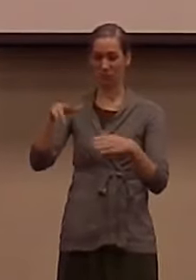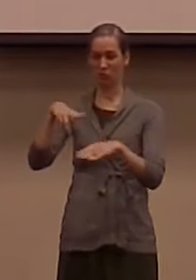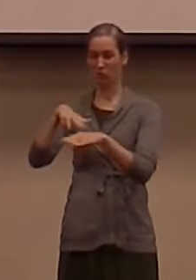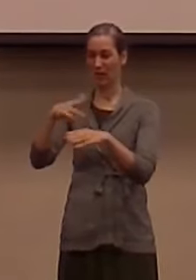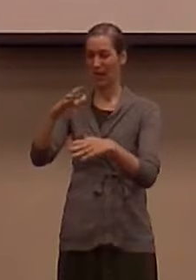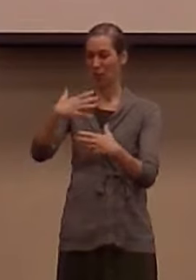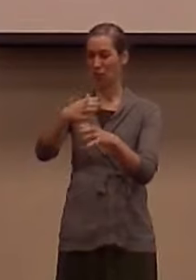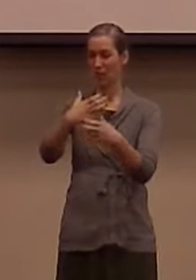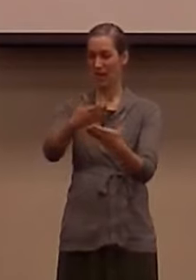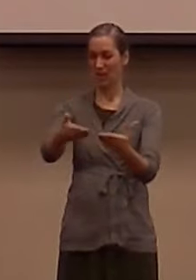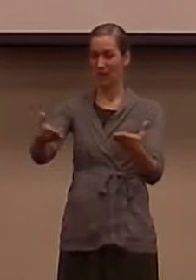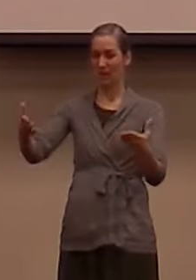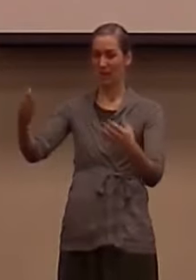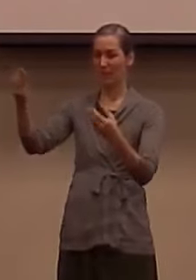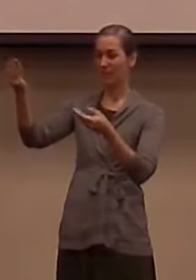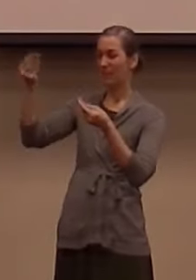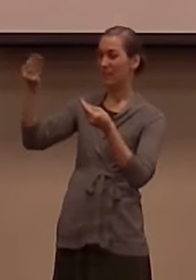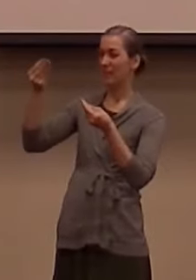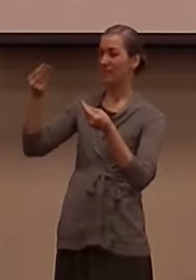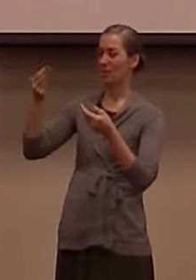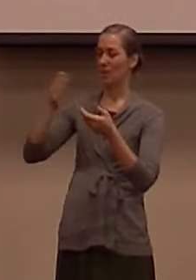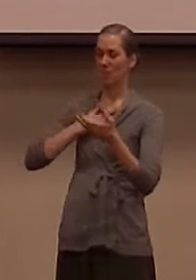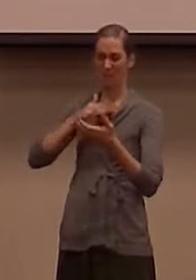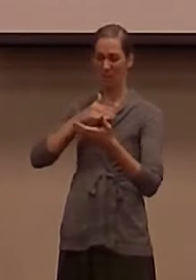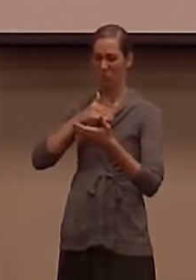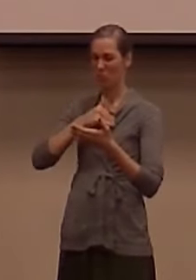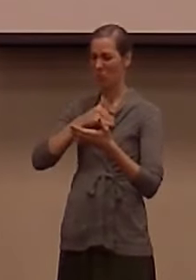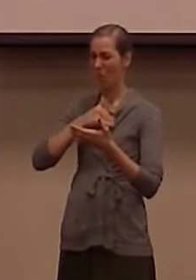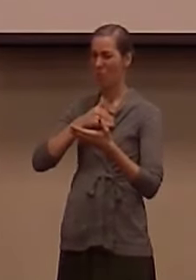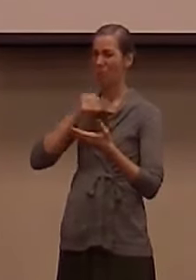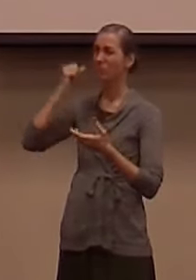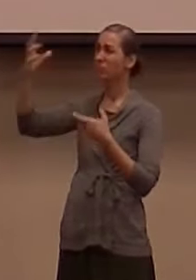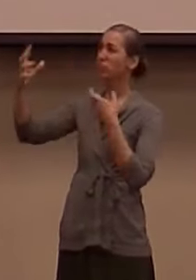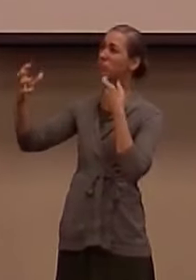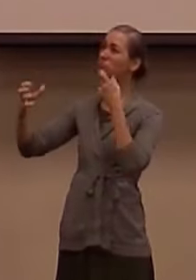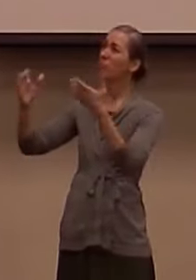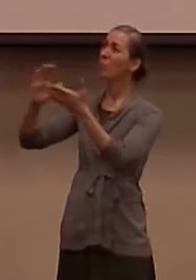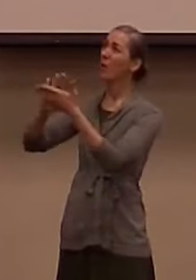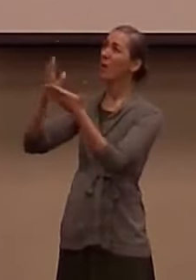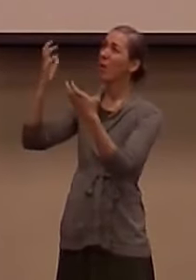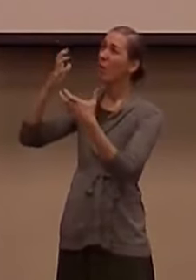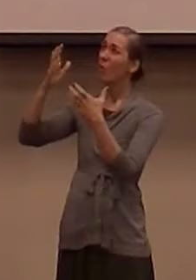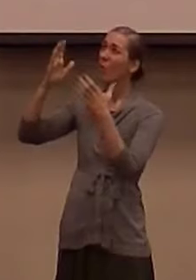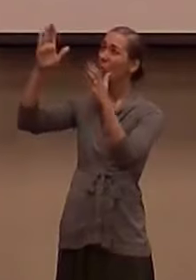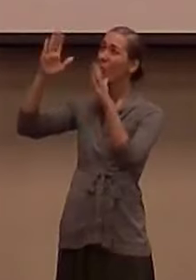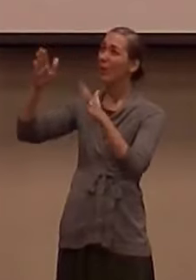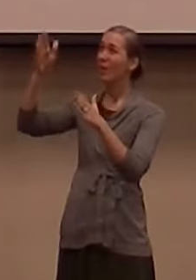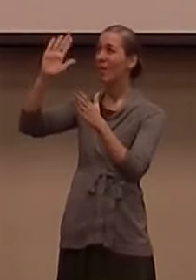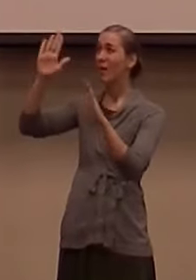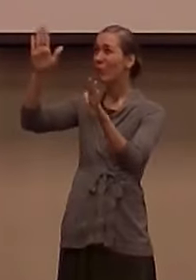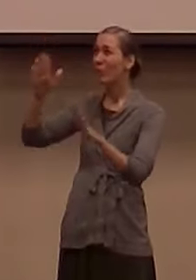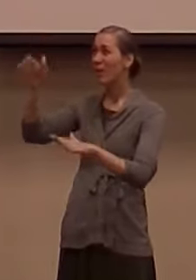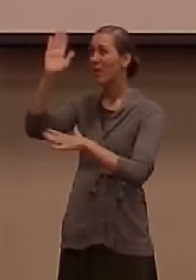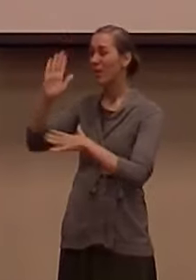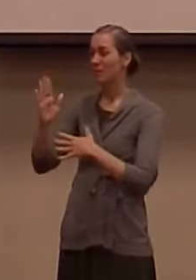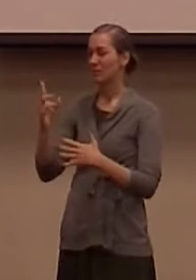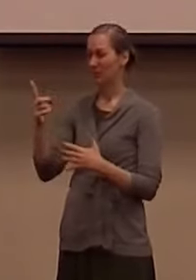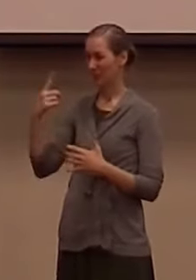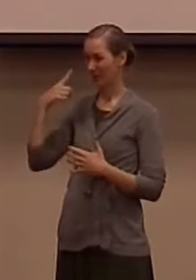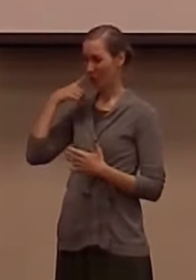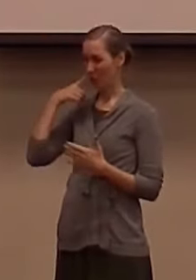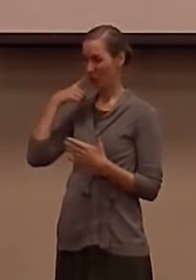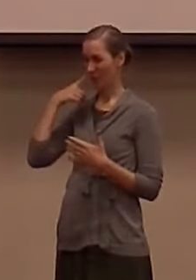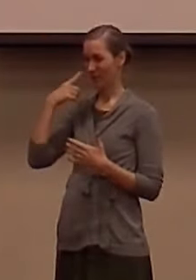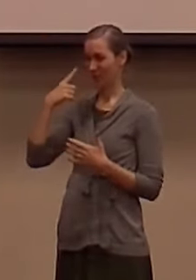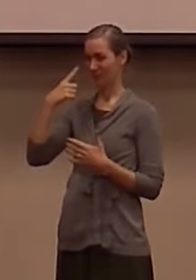my soul burst forth in song of praise, O great God, O great God. Do you hear the beginnings